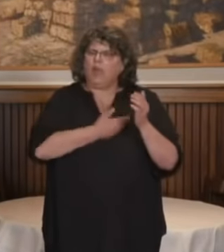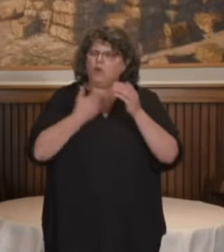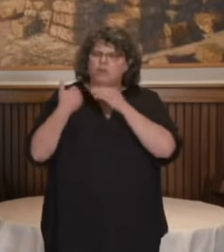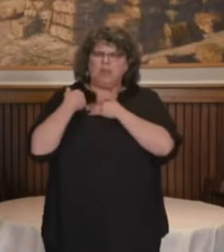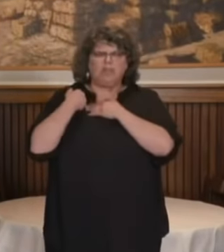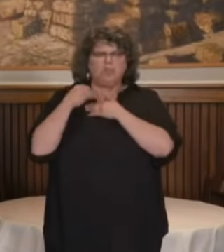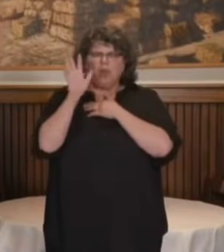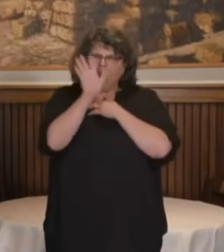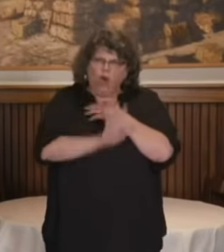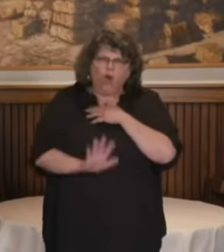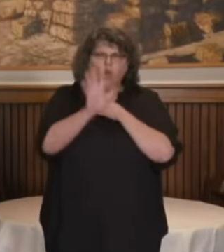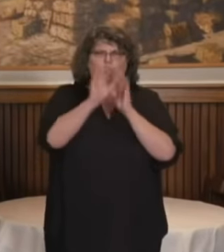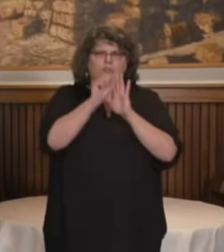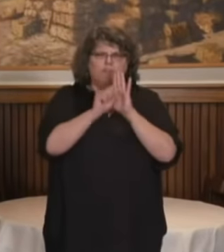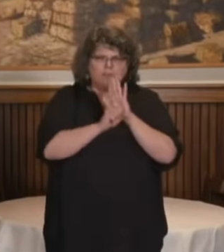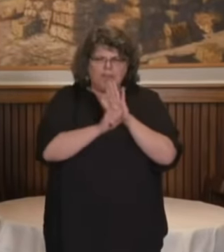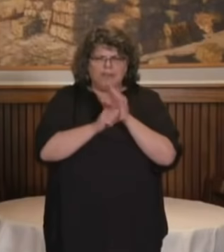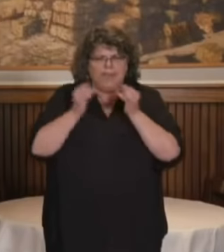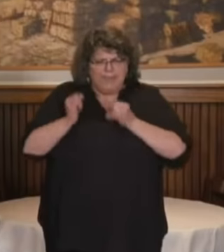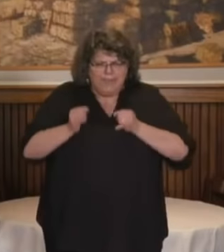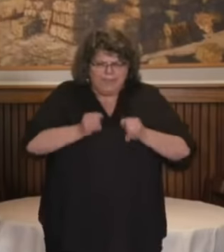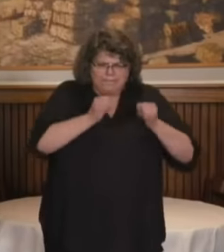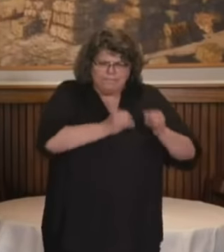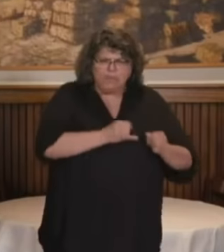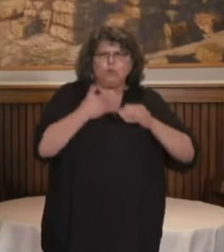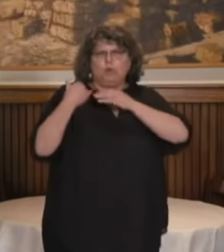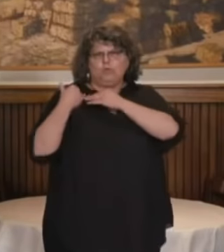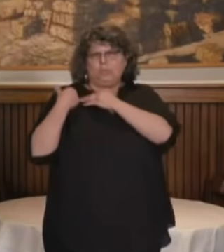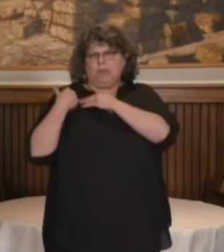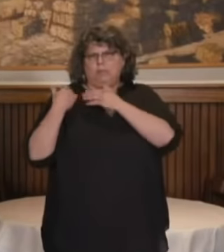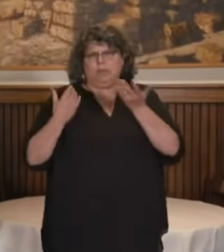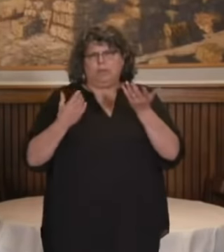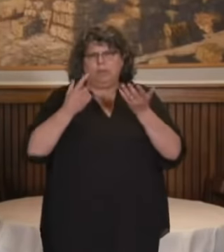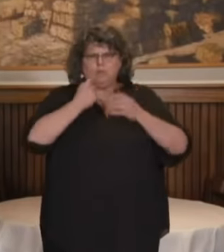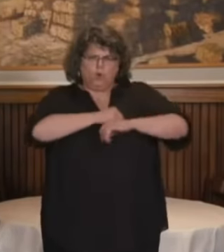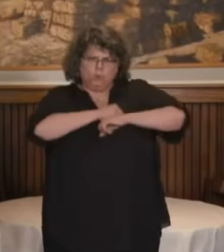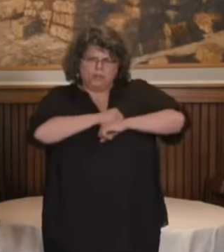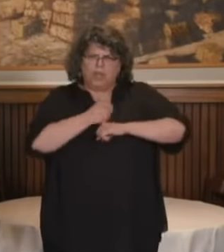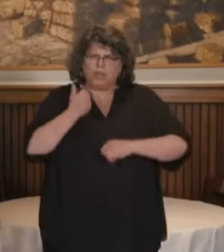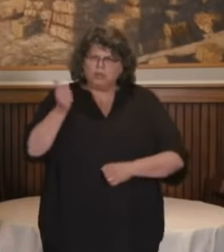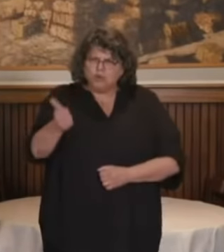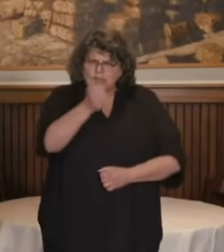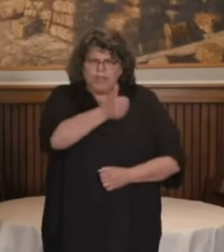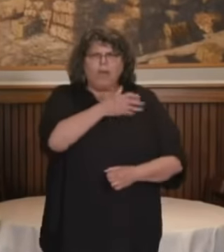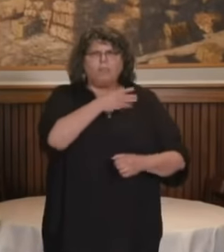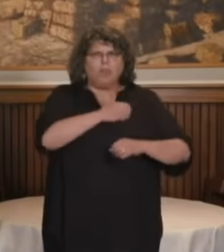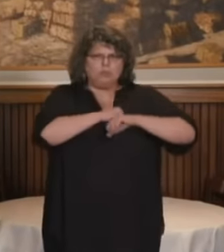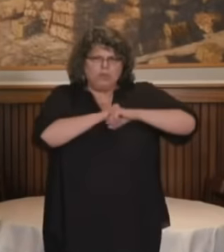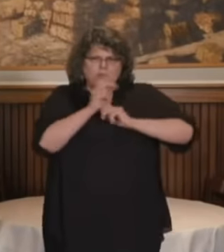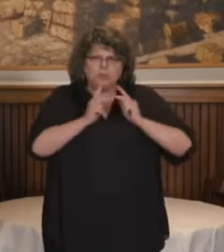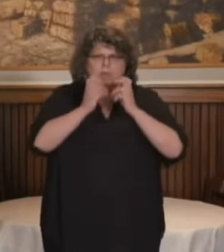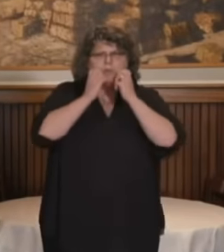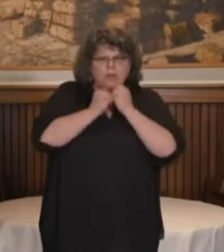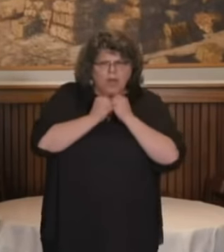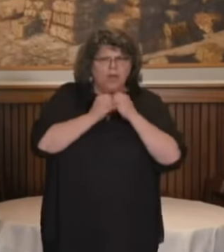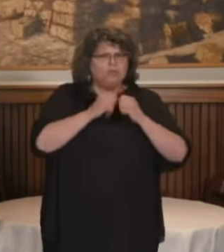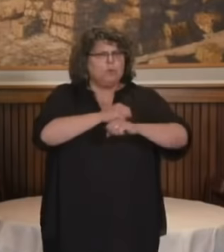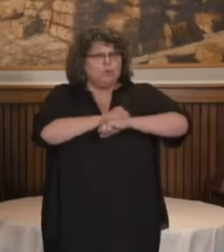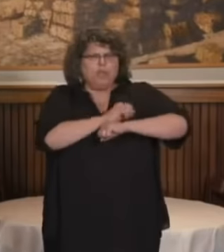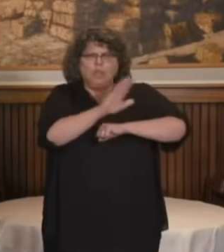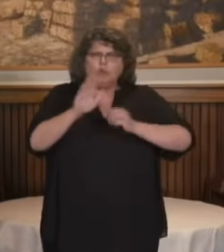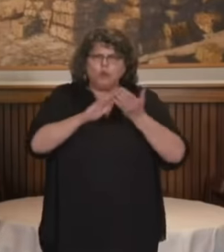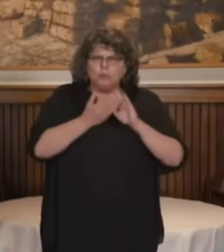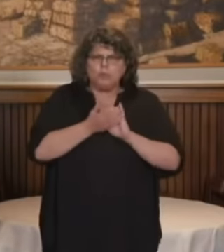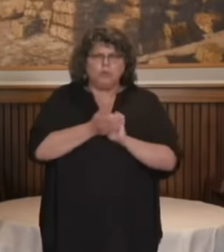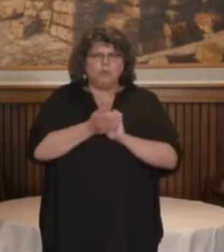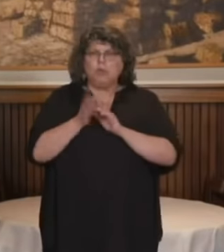spectrum. Individual responsibility to protect yourself and to protect your loved ones and your community.